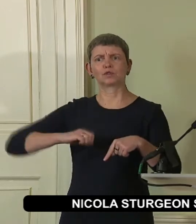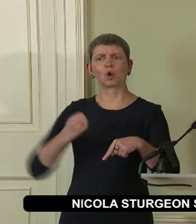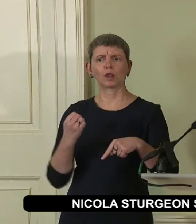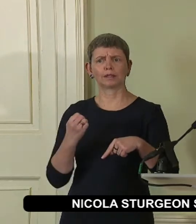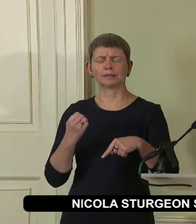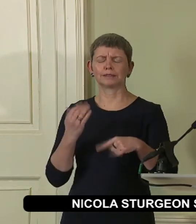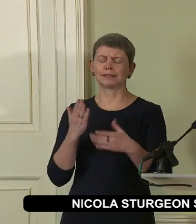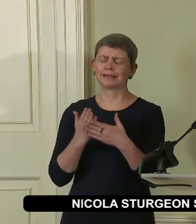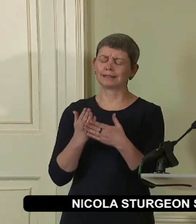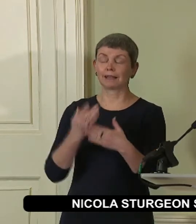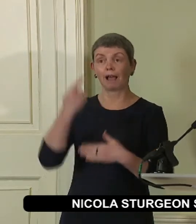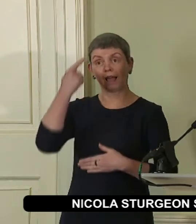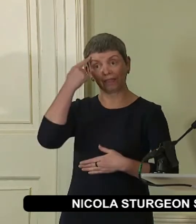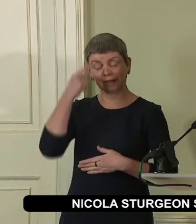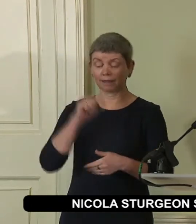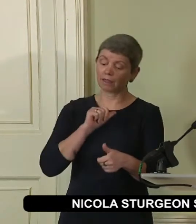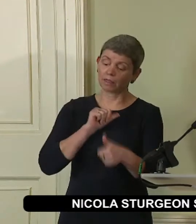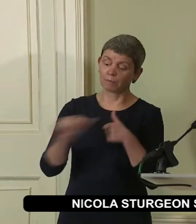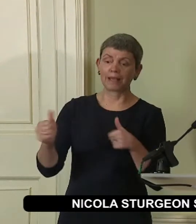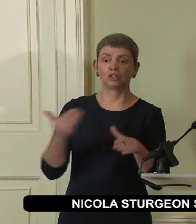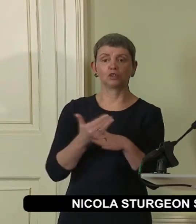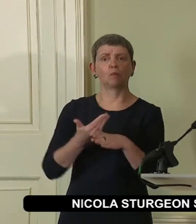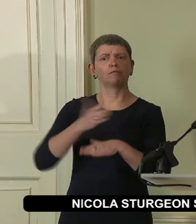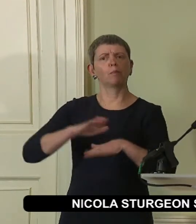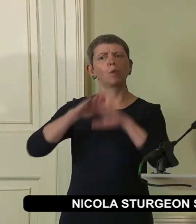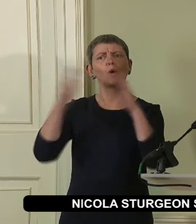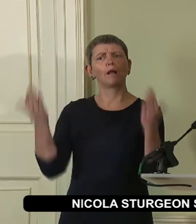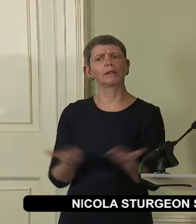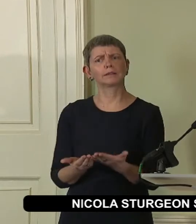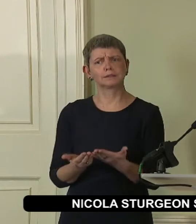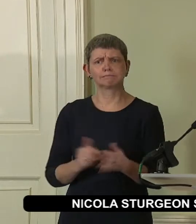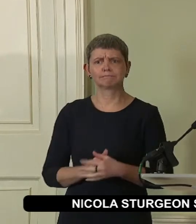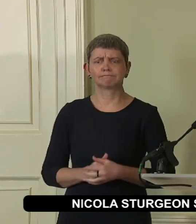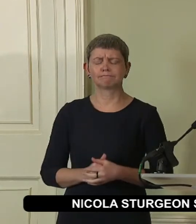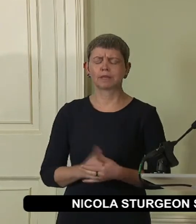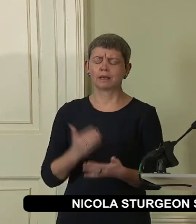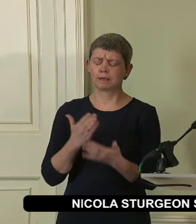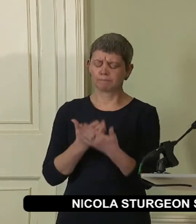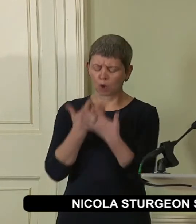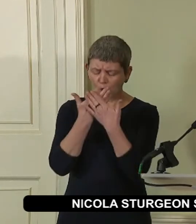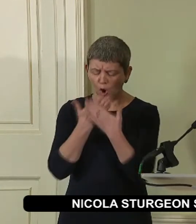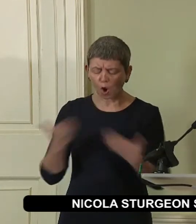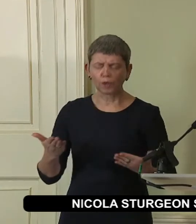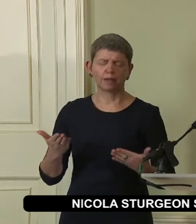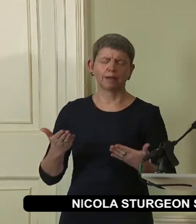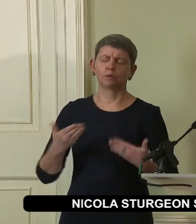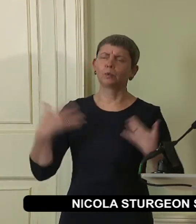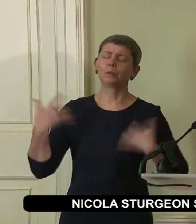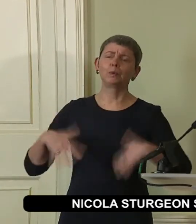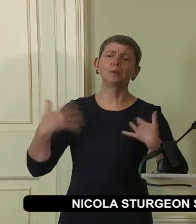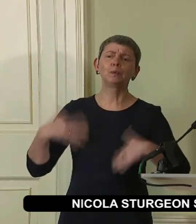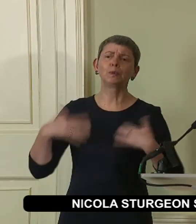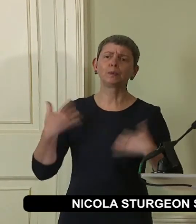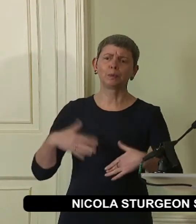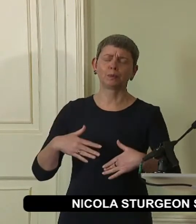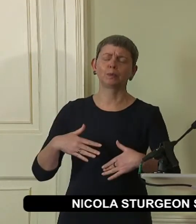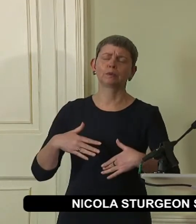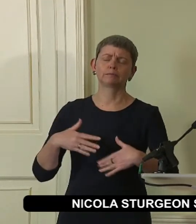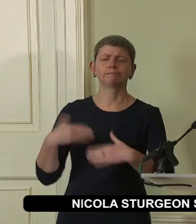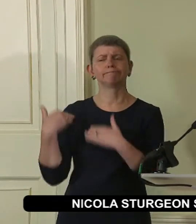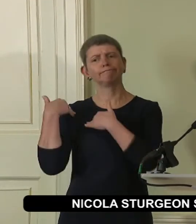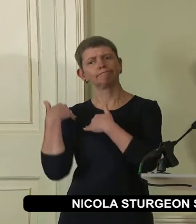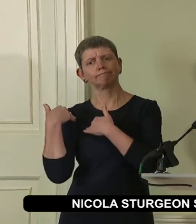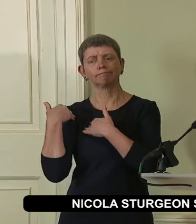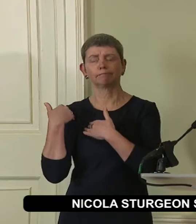very best job in the world. It is a privilege beyond measure, one that has